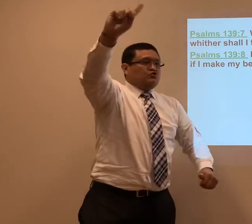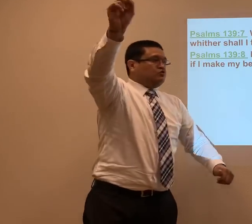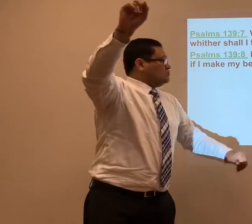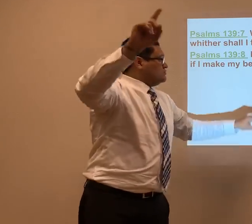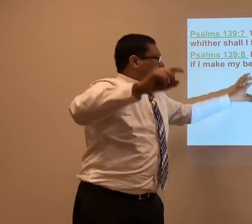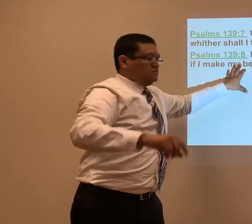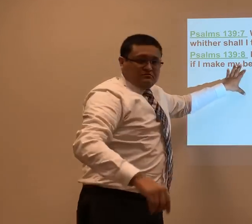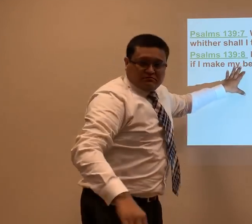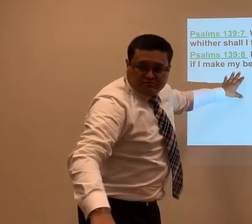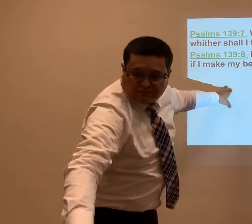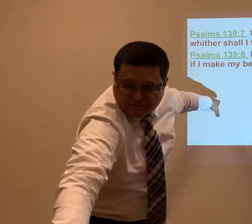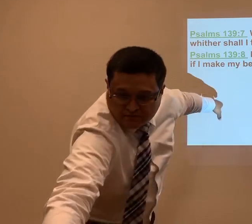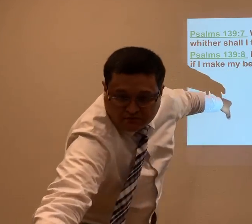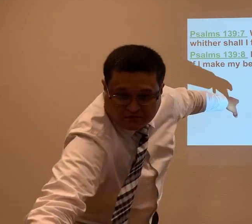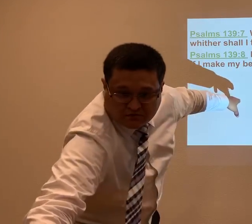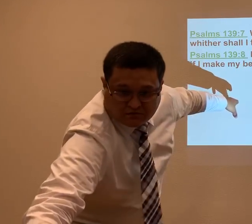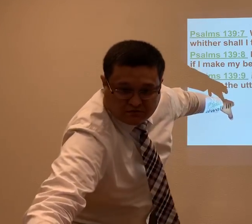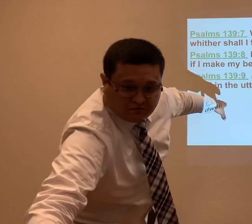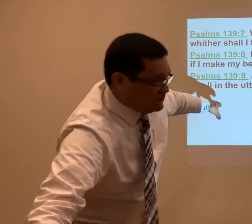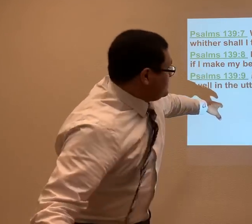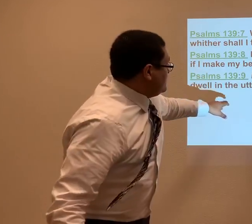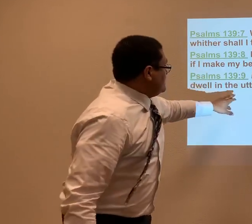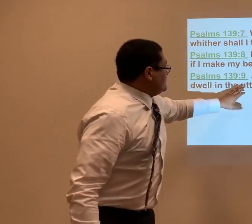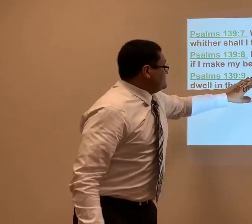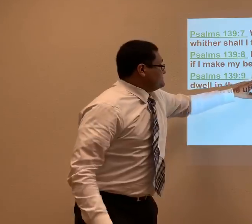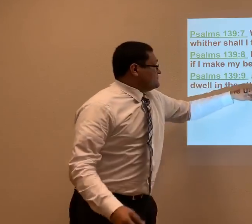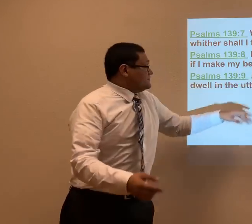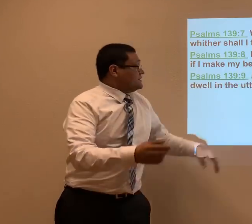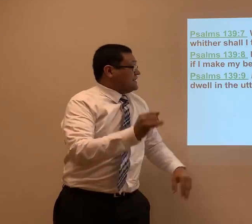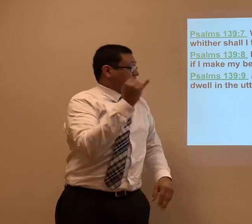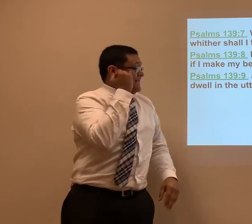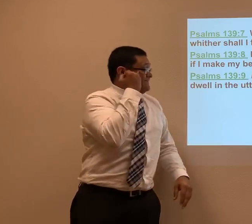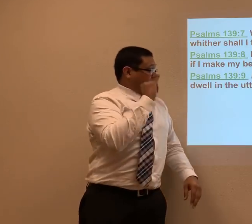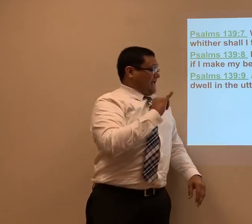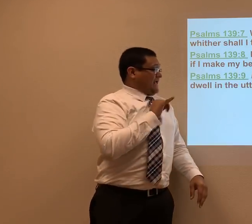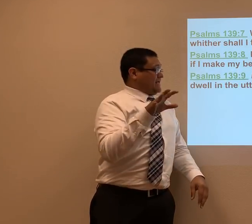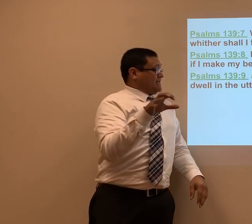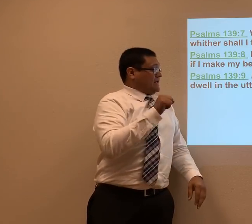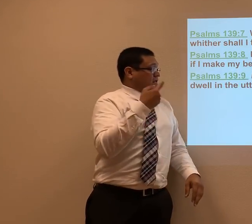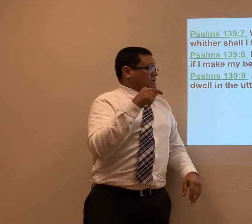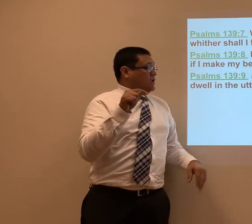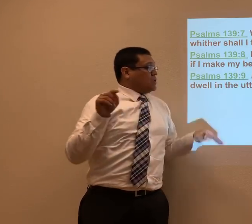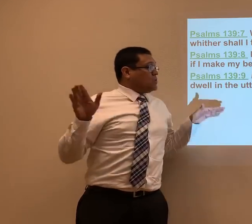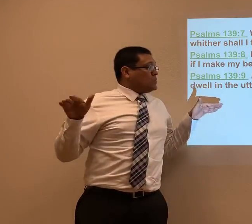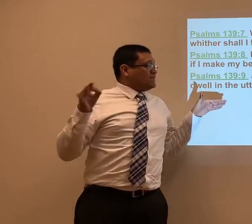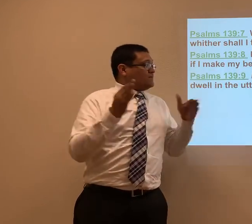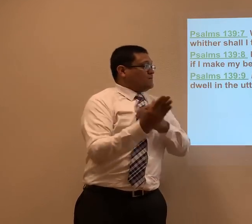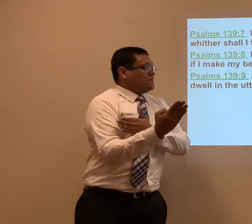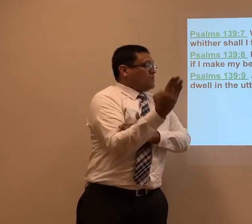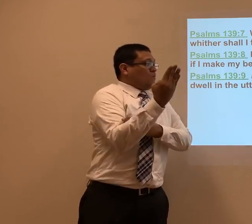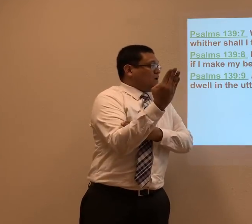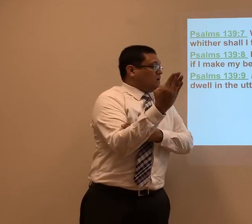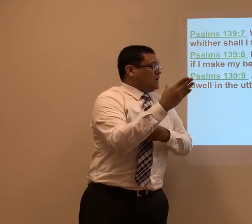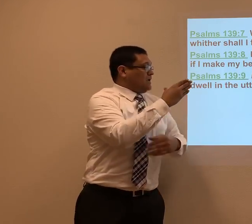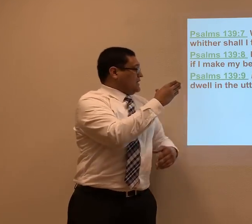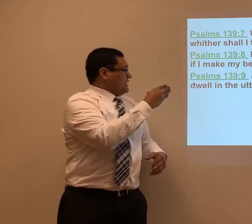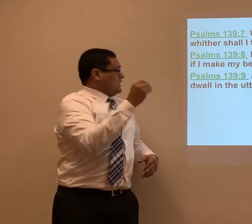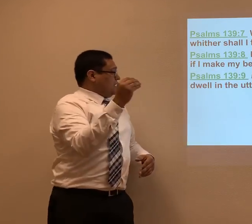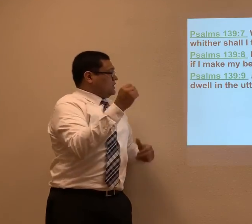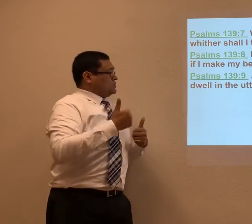is everywhere at once. And the next verse says, if I take the wings of the morning